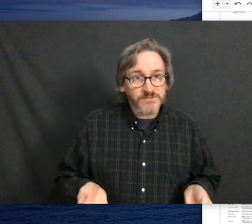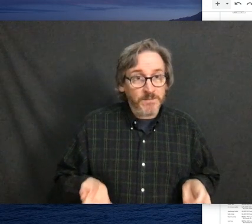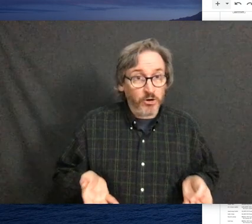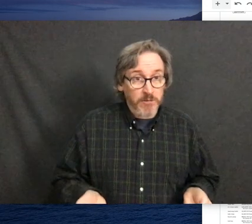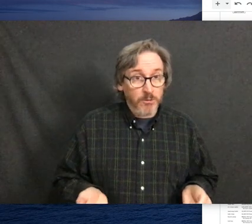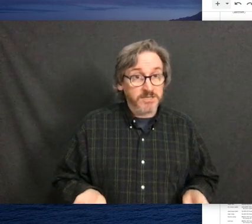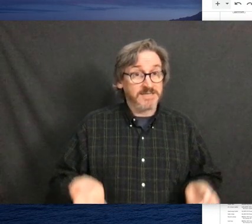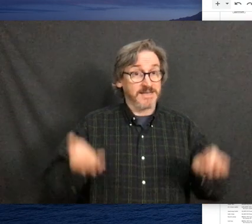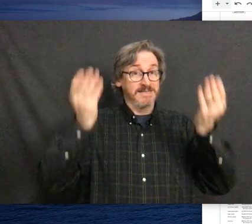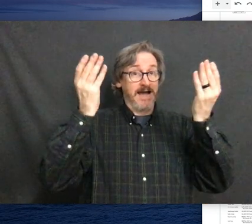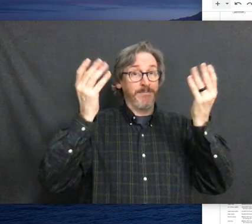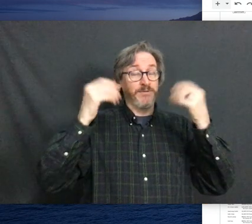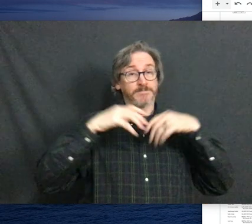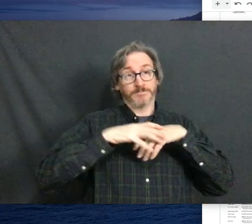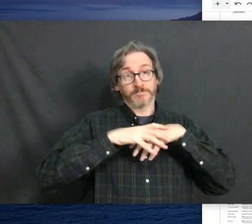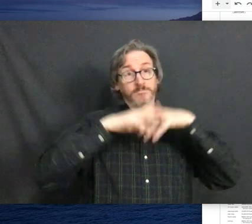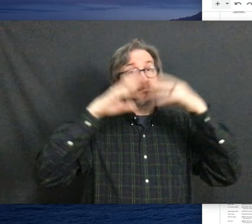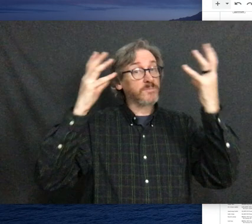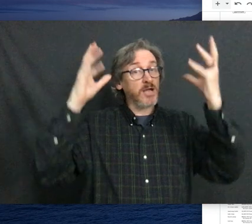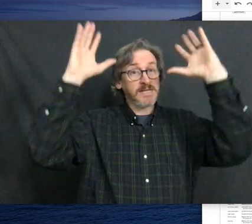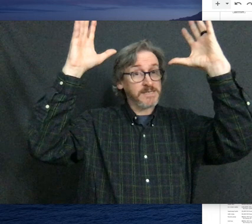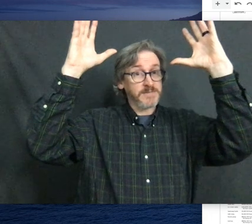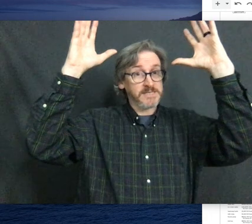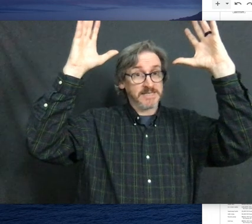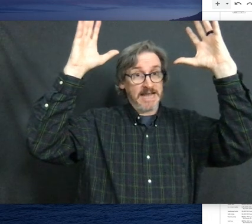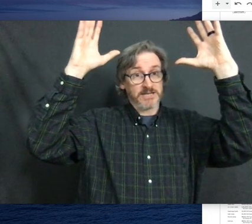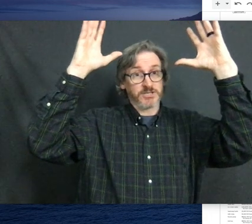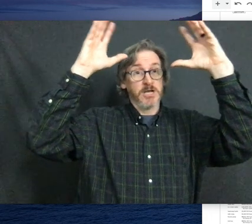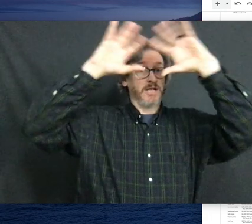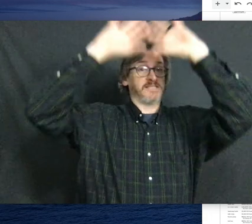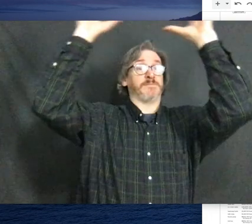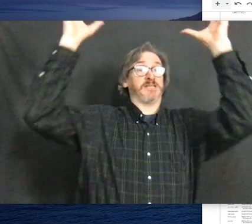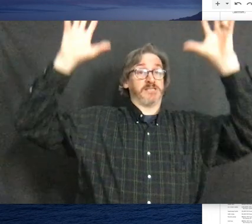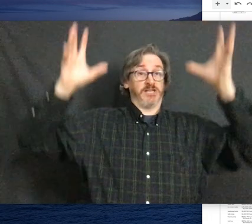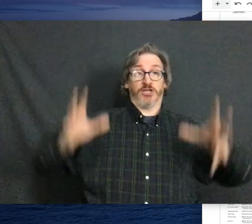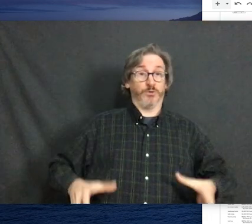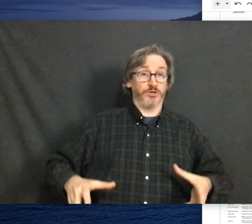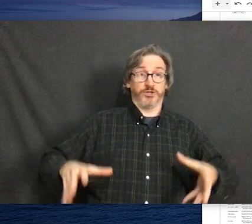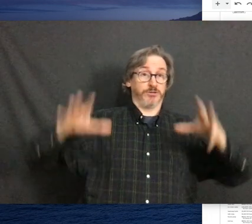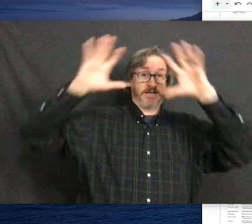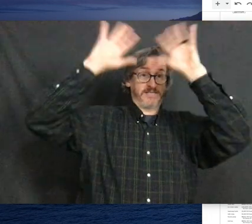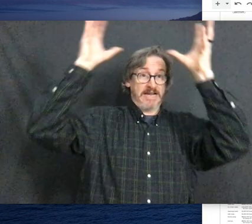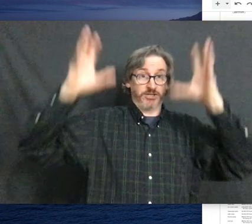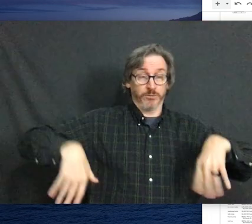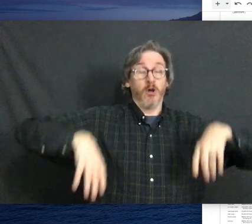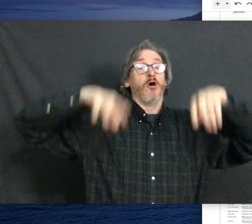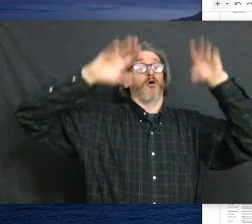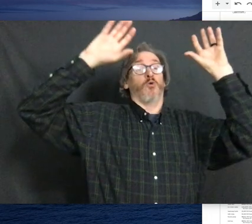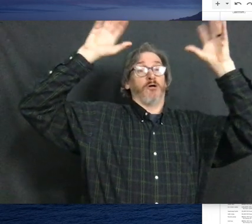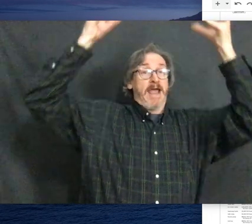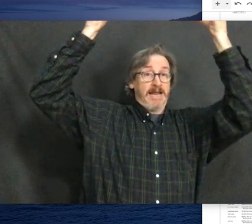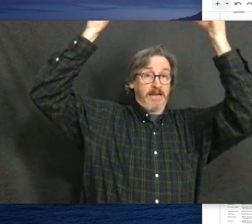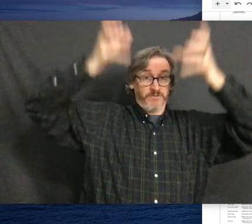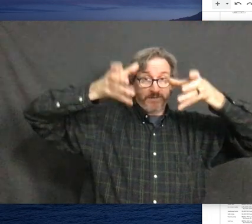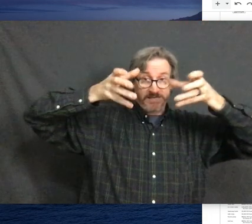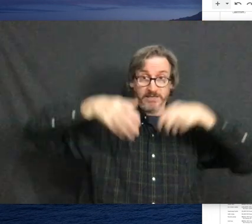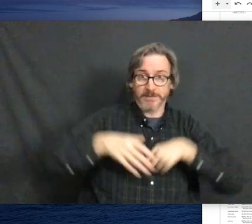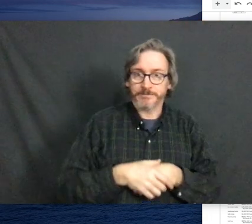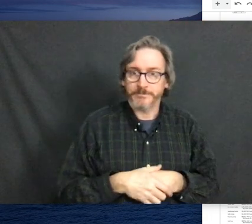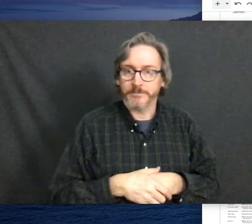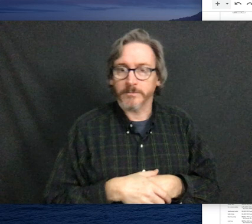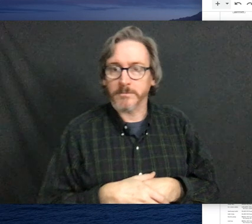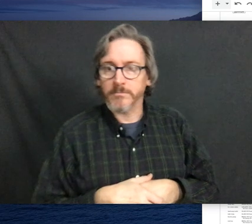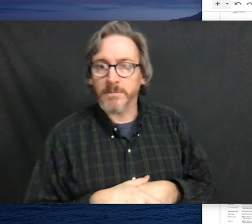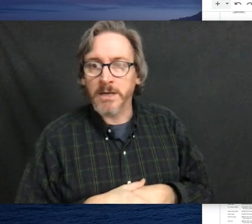Oftentimes it's from the ground to the top, unless something's a huge like statue or hanging from the